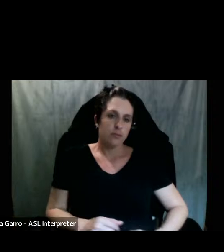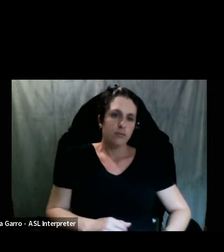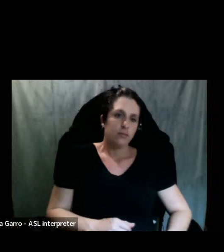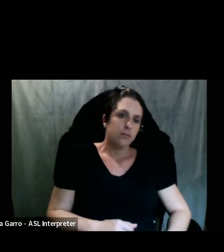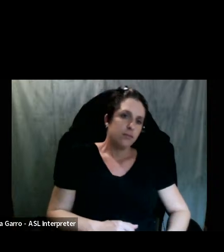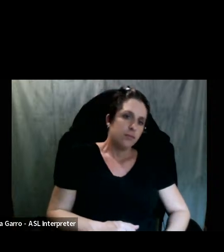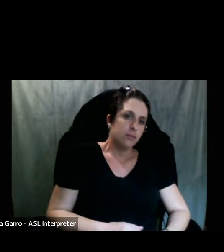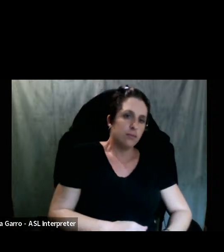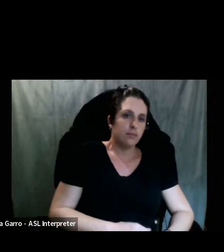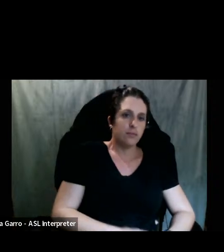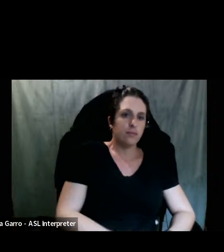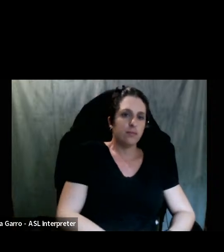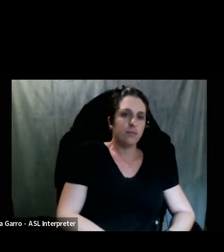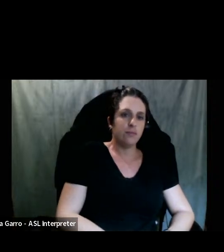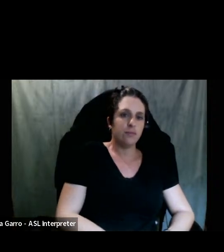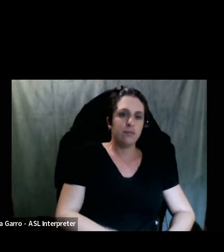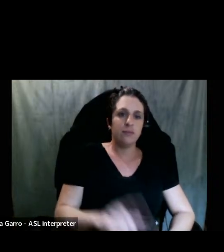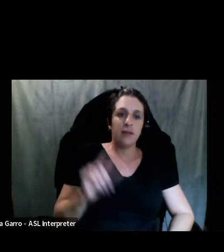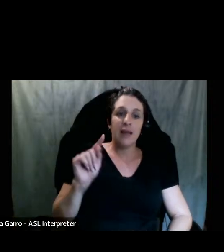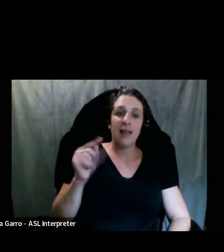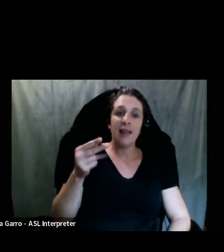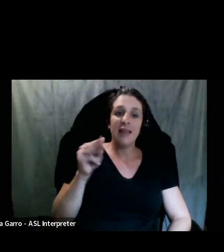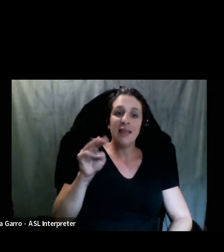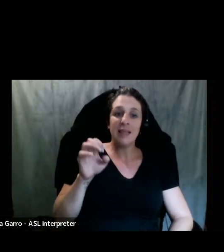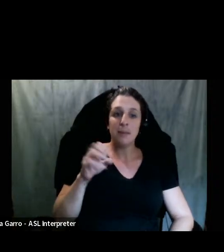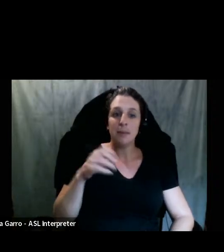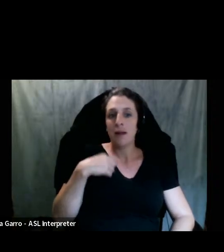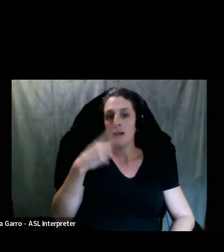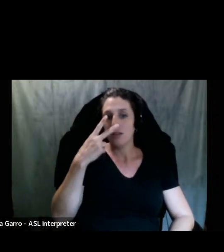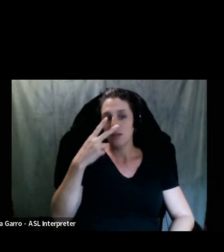some themes that I saw throughout the document,